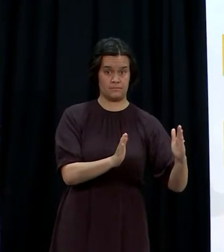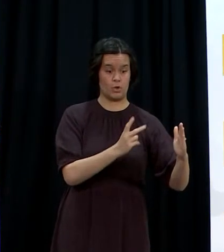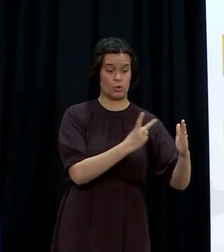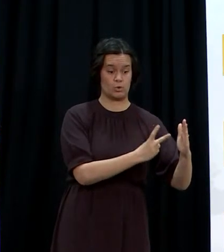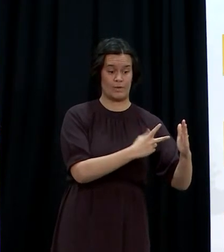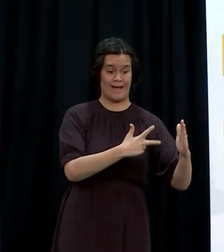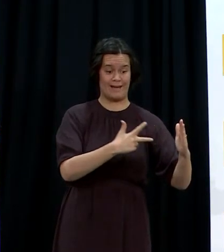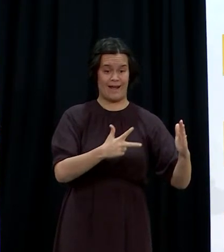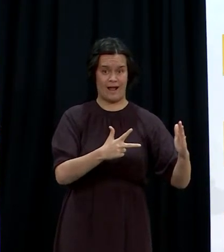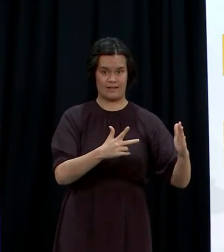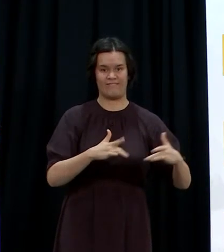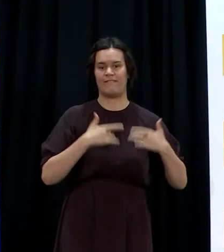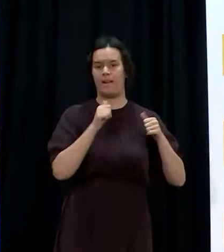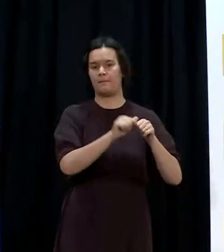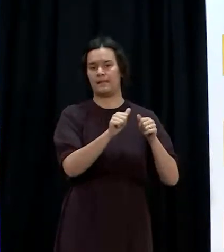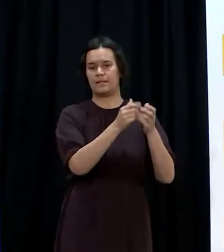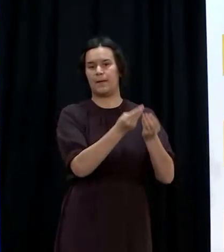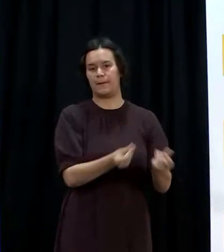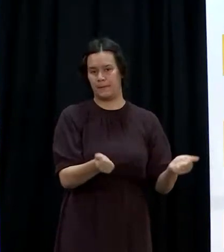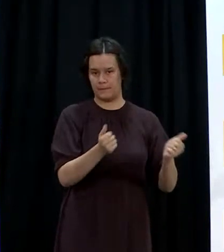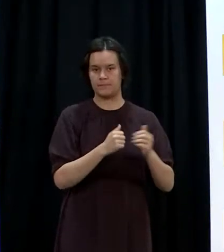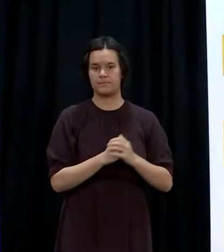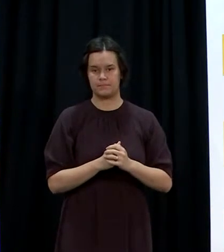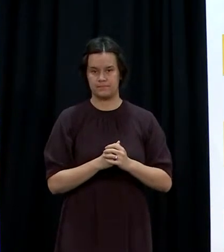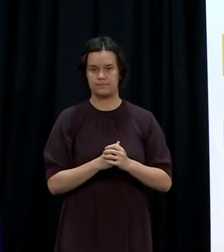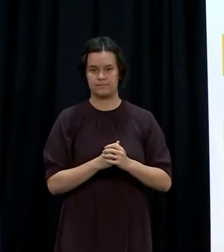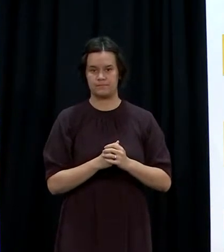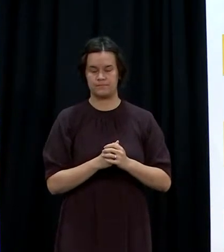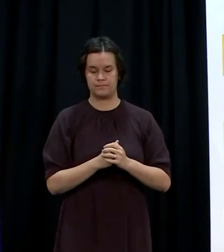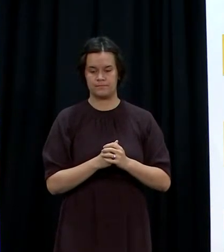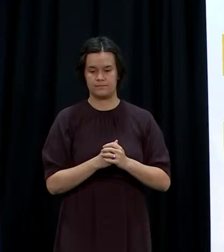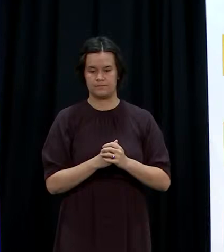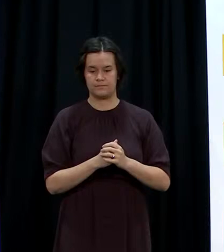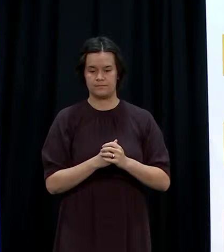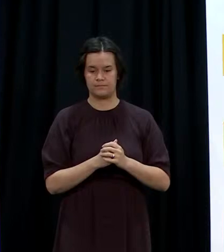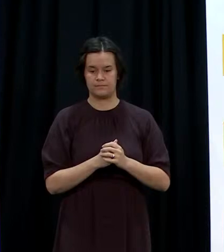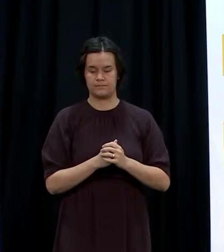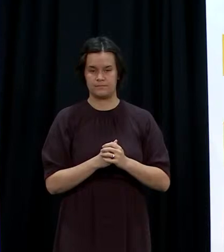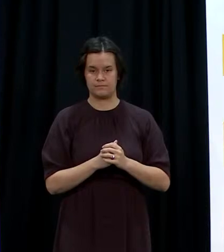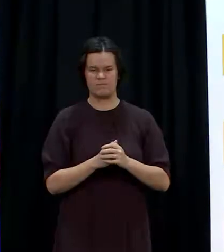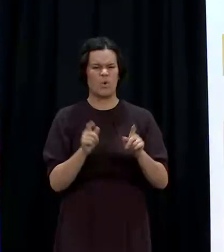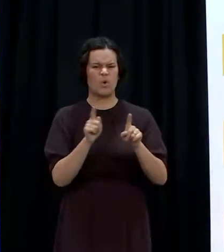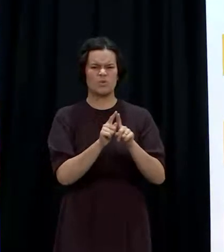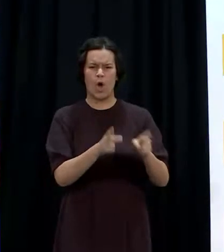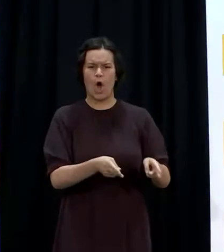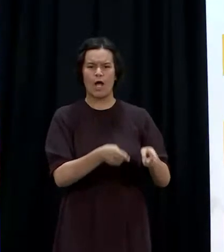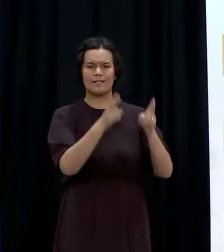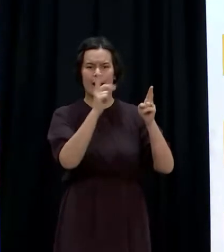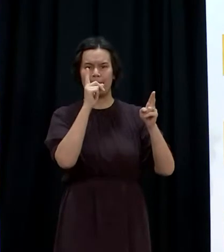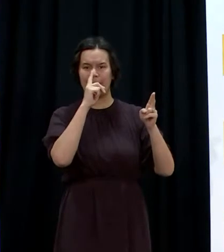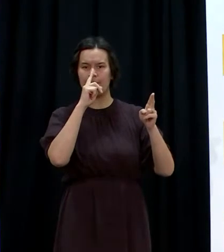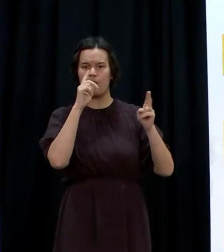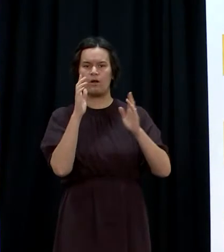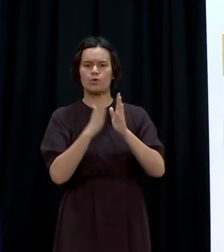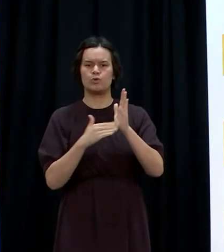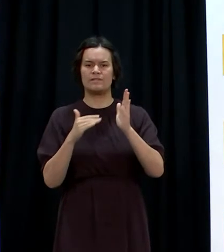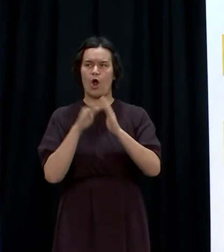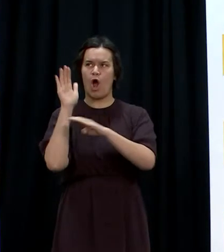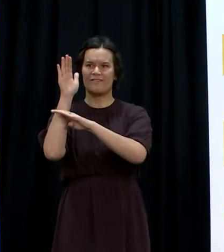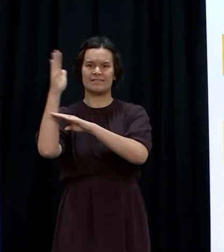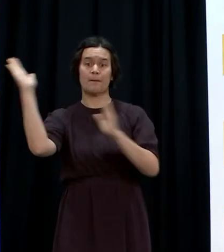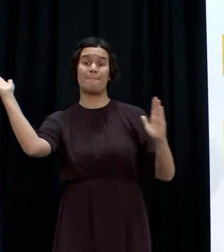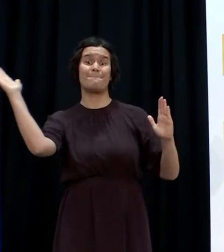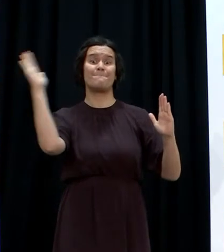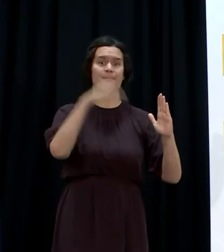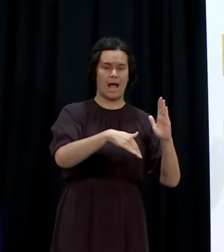now recovered. Additionally, today there are 6 new cases in recent returnees in our managed isolation facilities, and